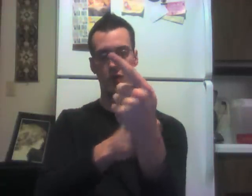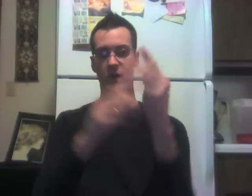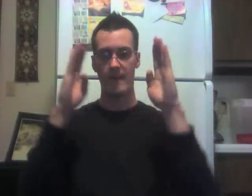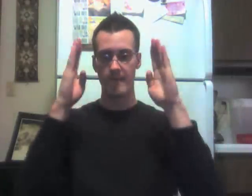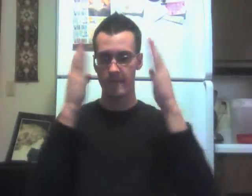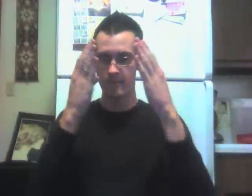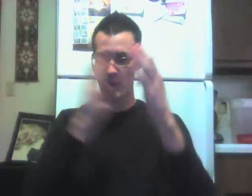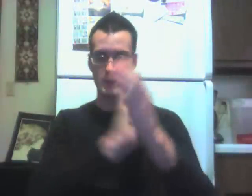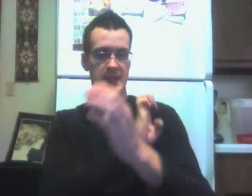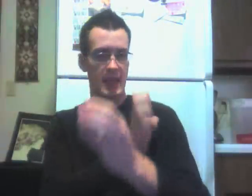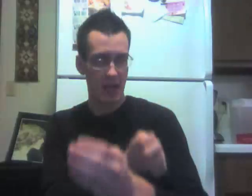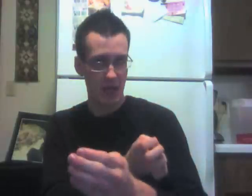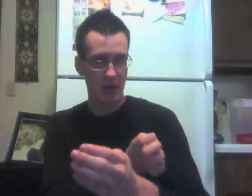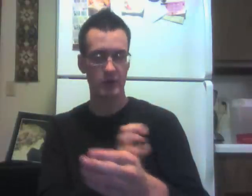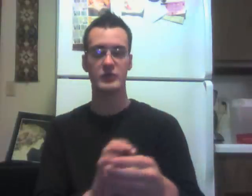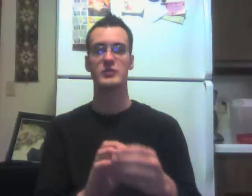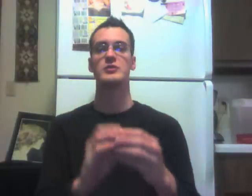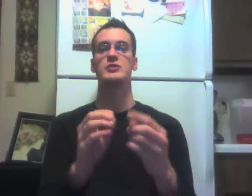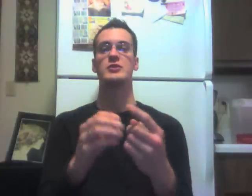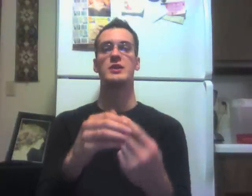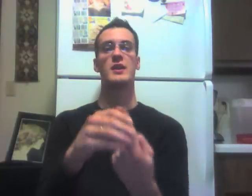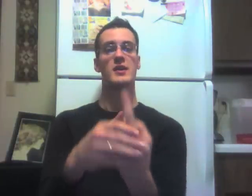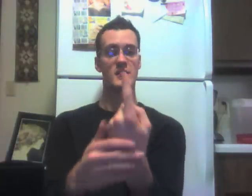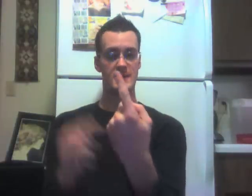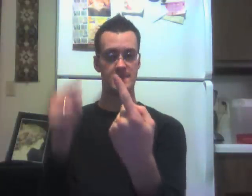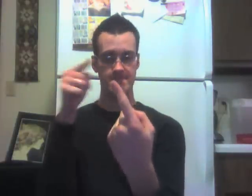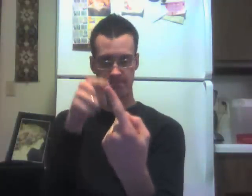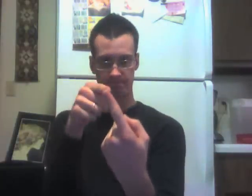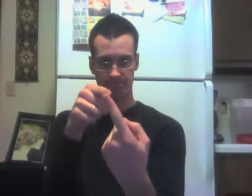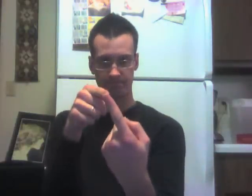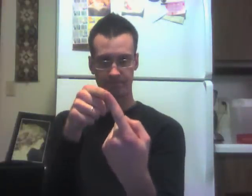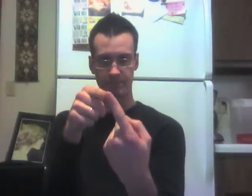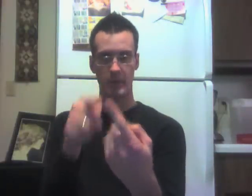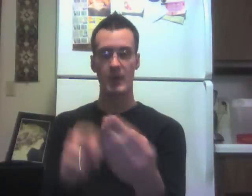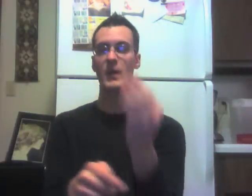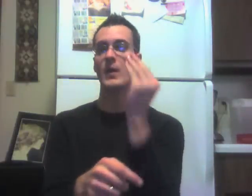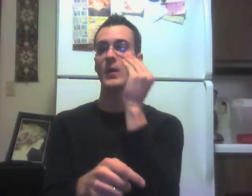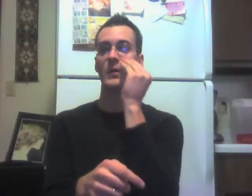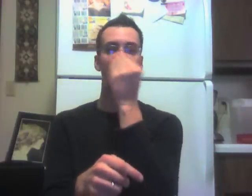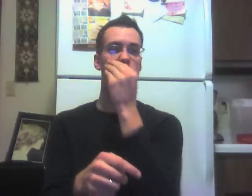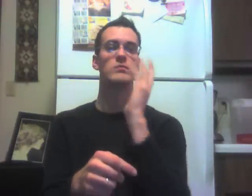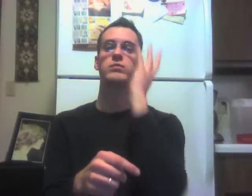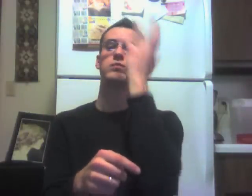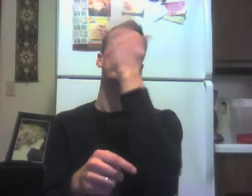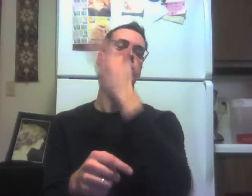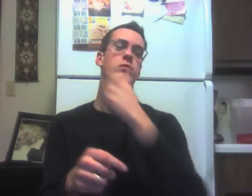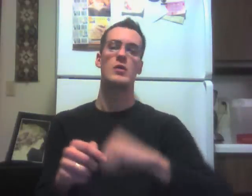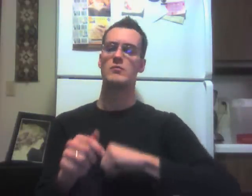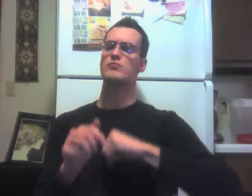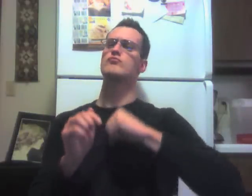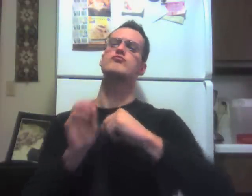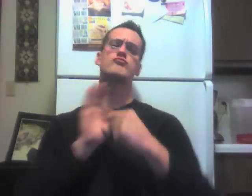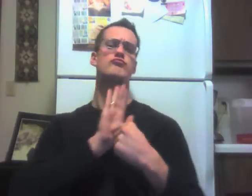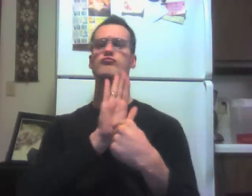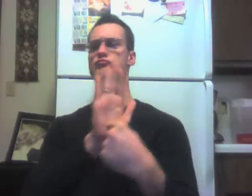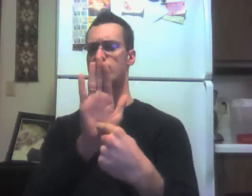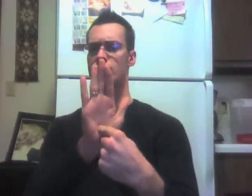bud and produce a rose you will be proud to show anyone. Number 6. Rose bushes